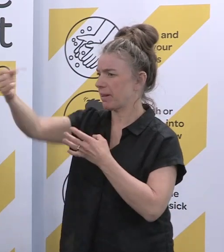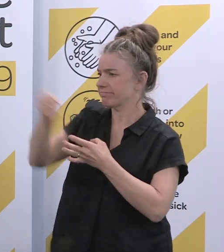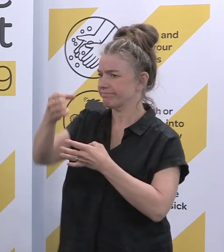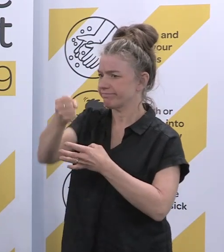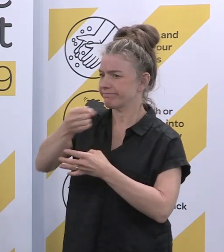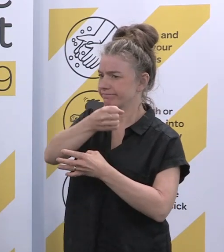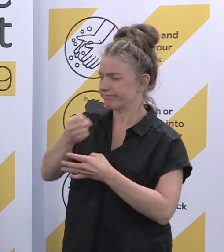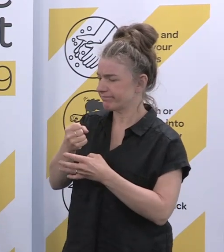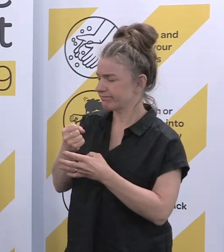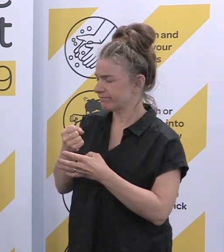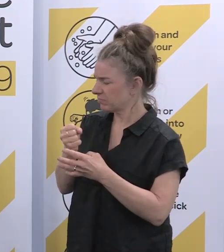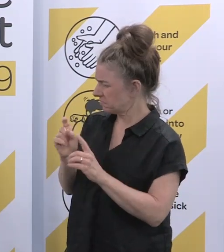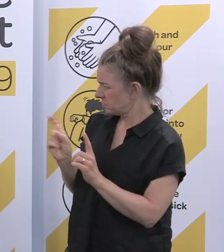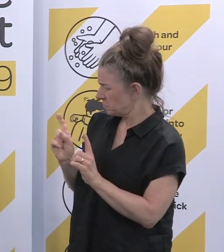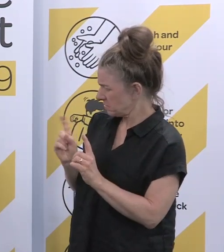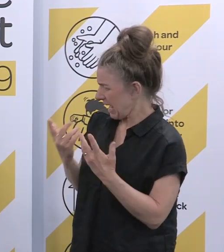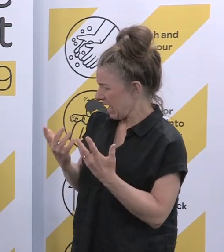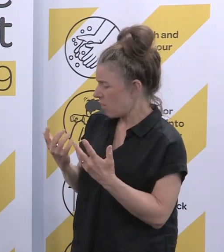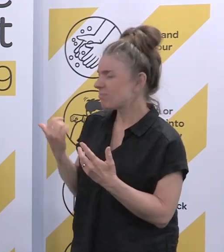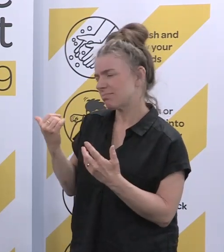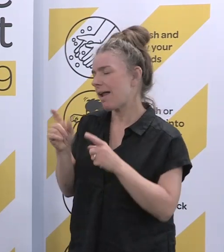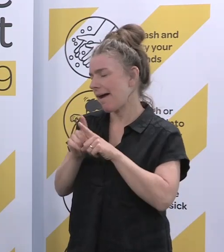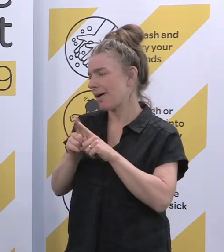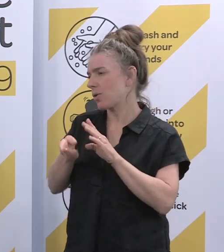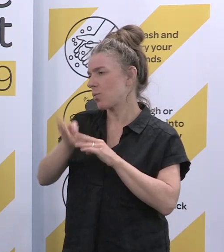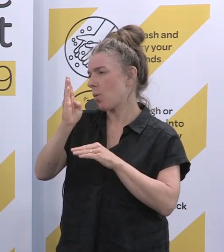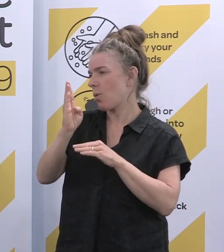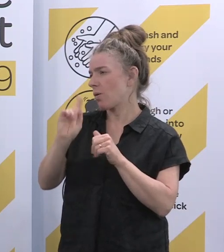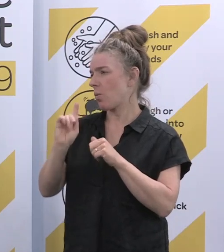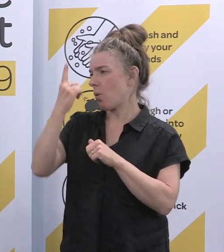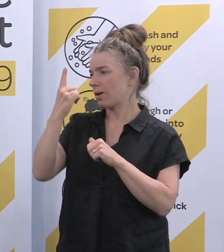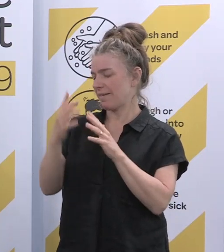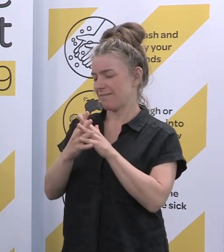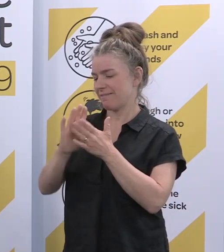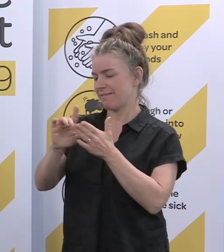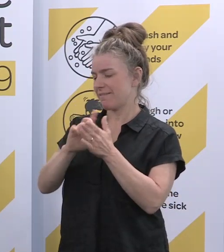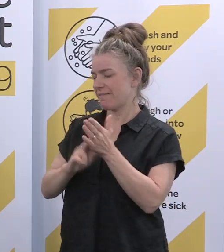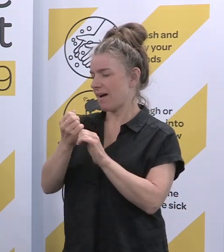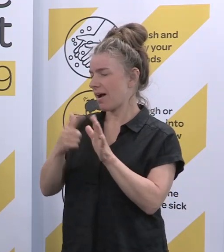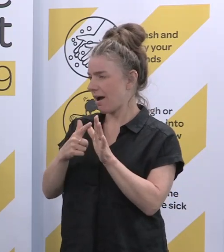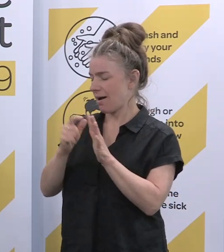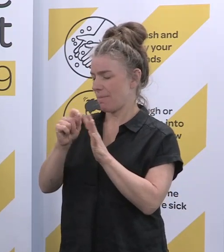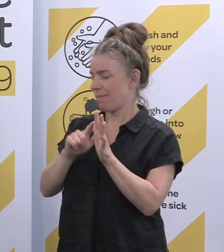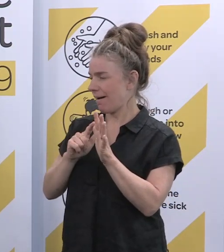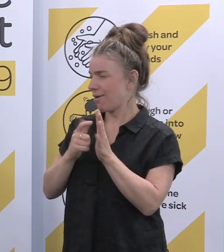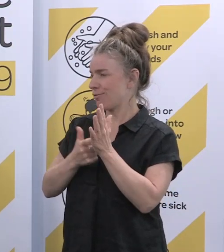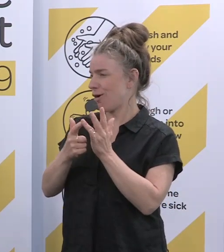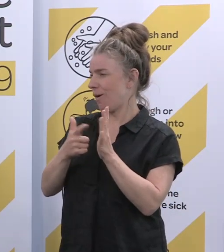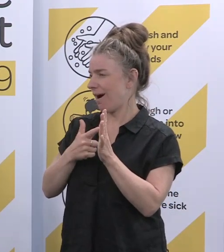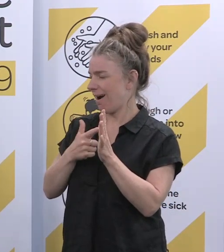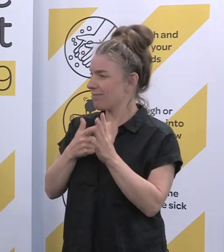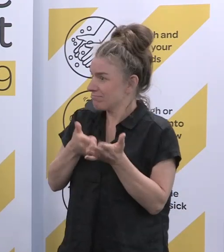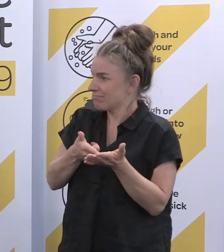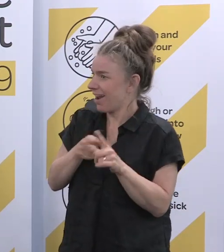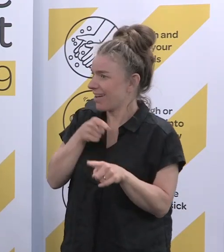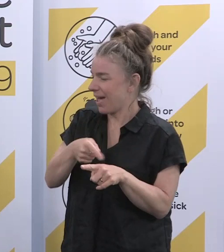the experience at Whangaparoa as a good starting point. So we know how to set it up quickly, how